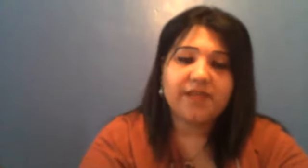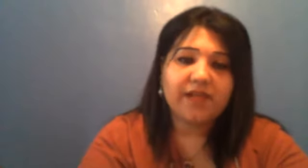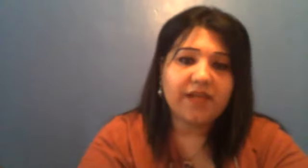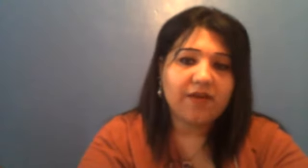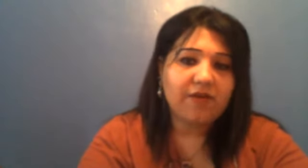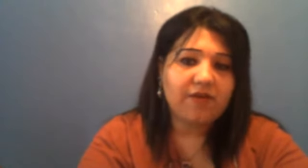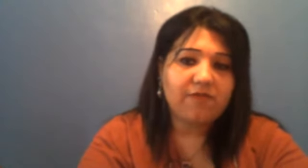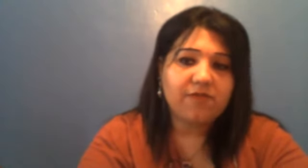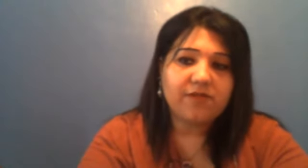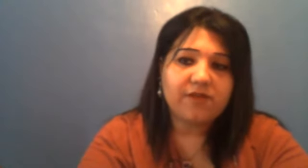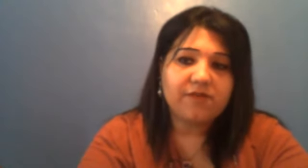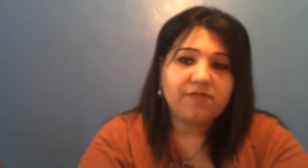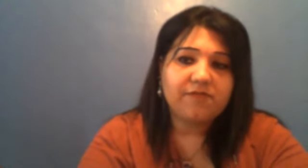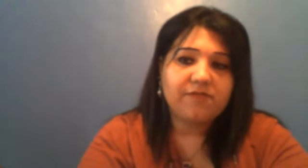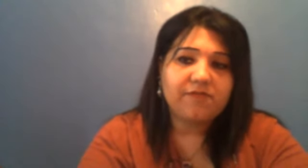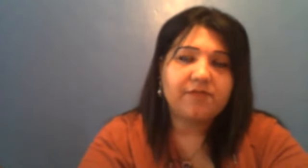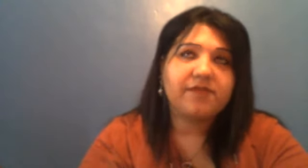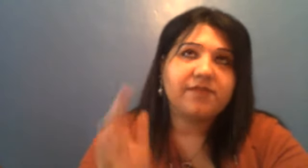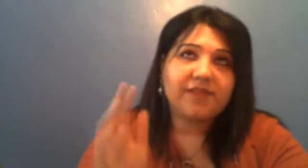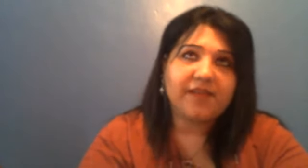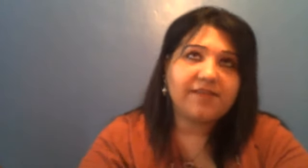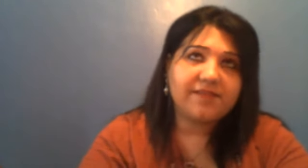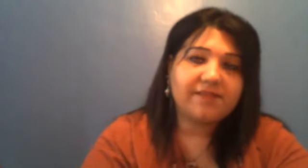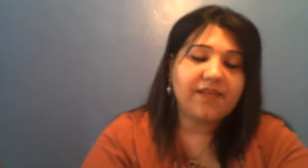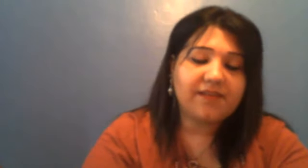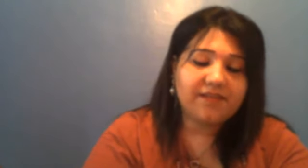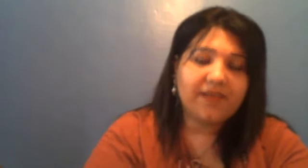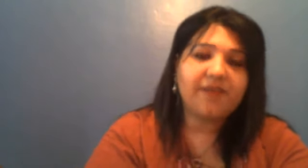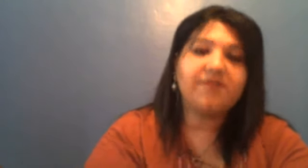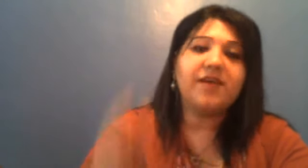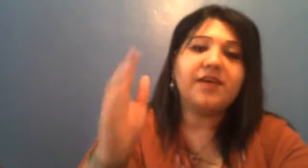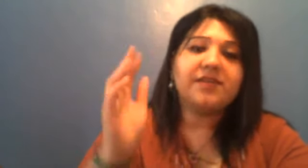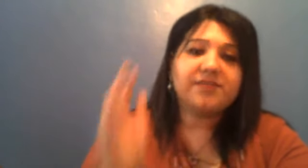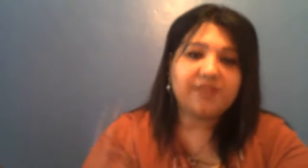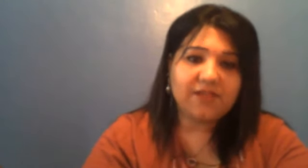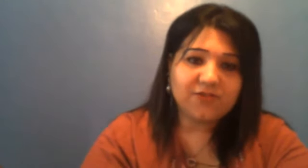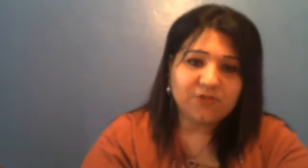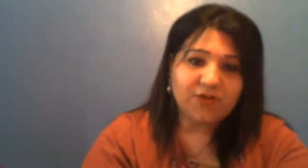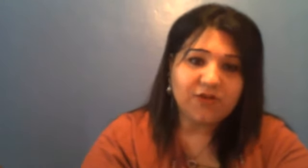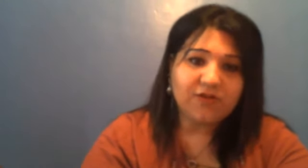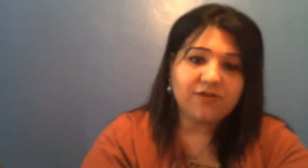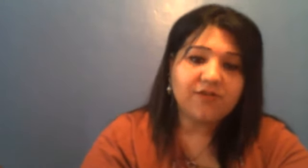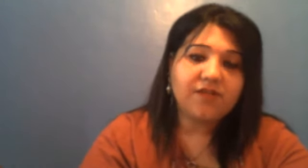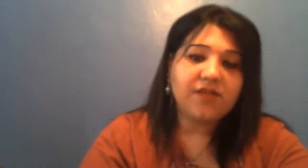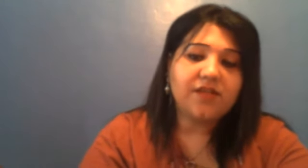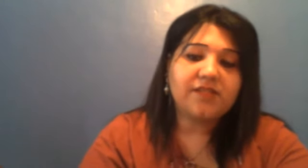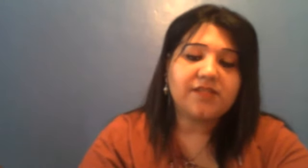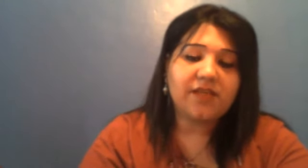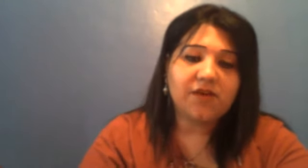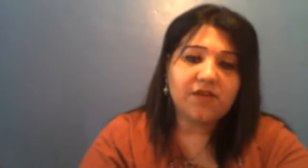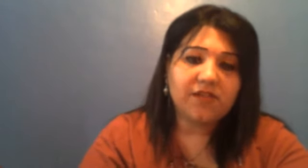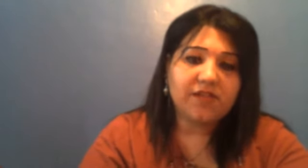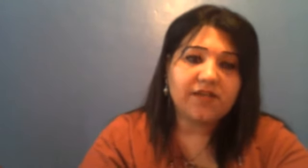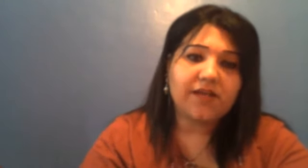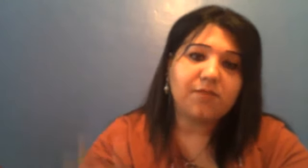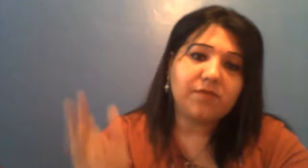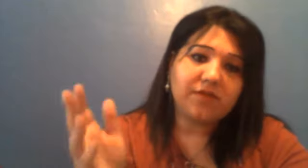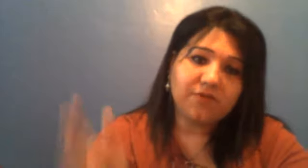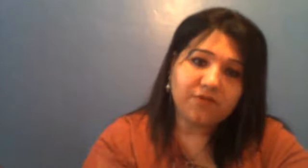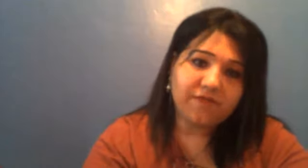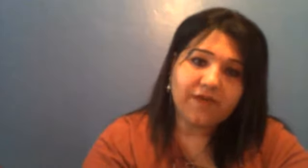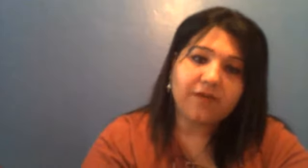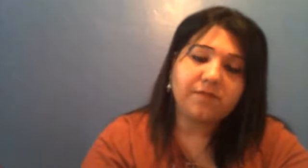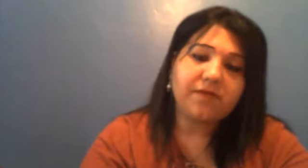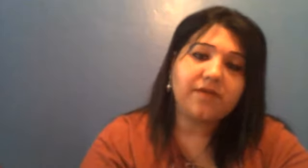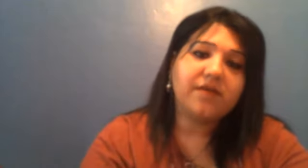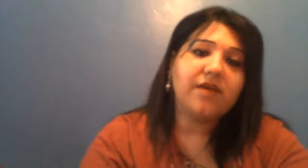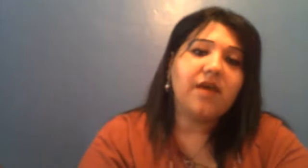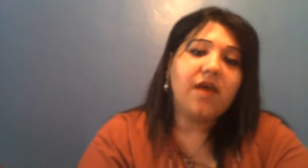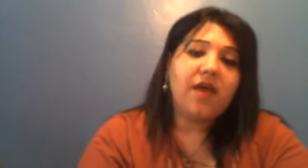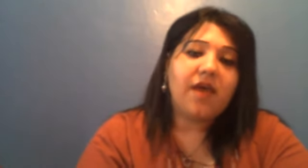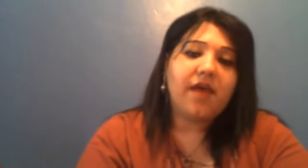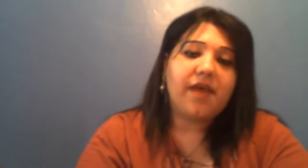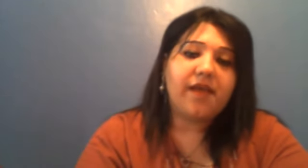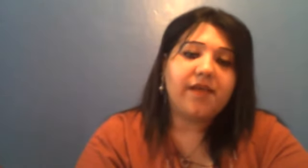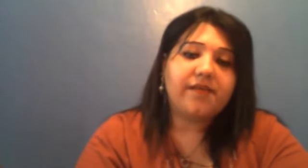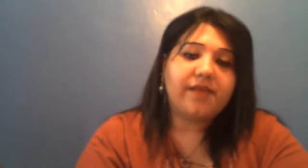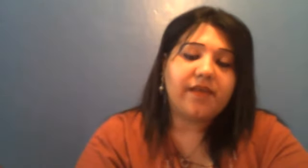Take care of yourself. Stay, stay safe. Stay strong. Stay healthy. God bless you and your family. And take